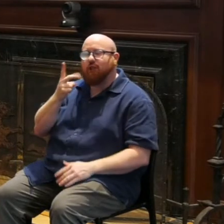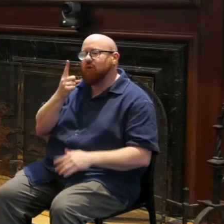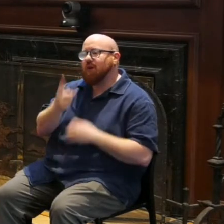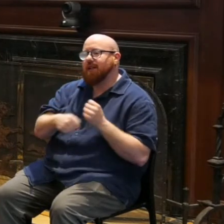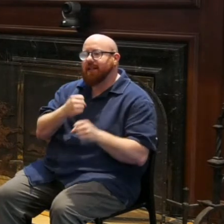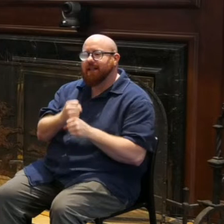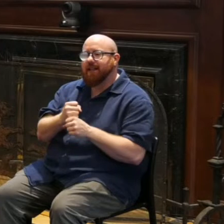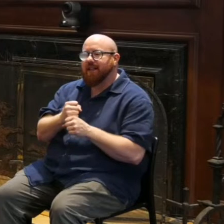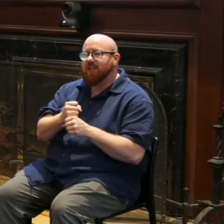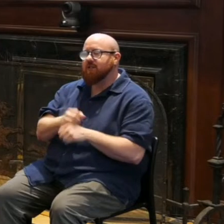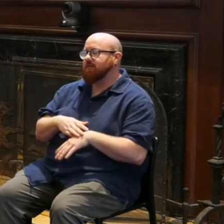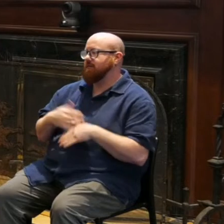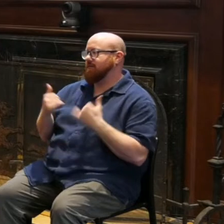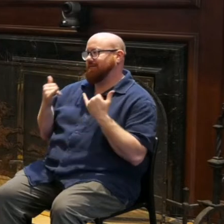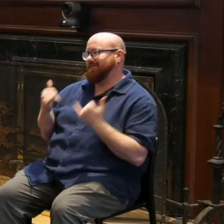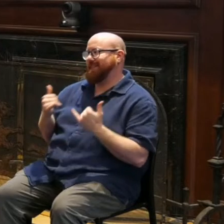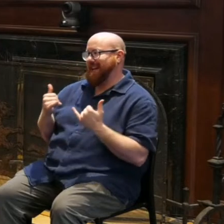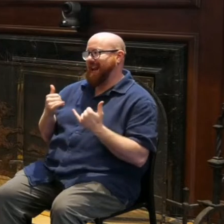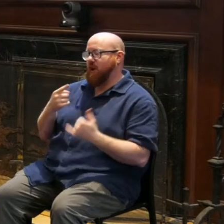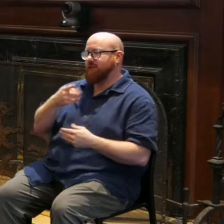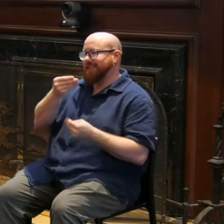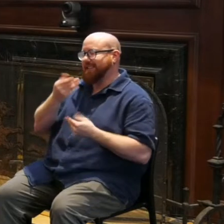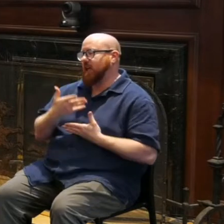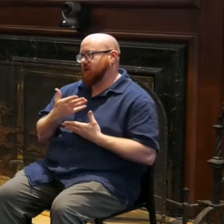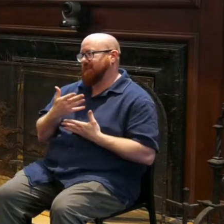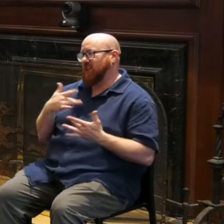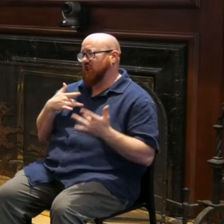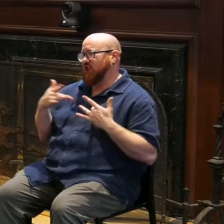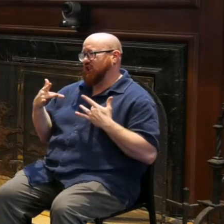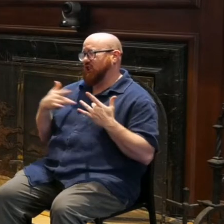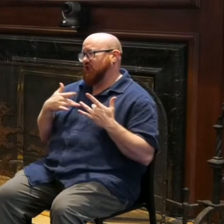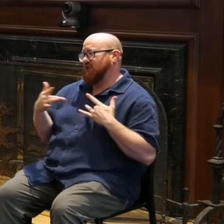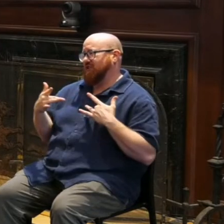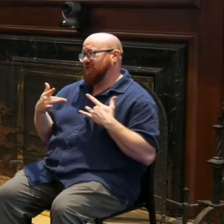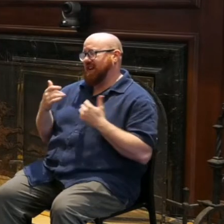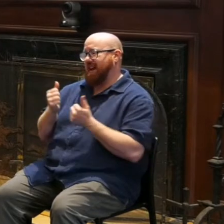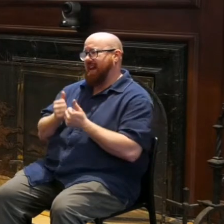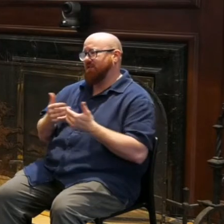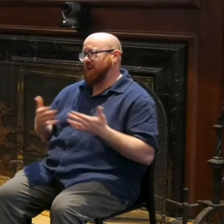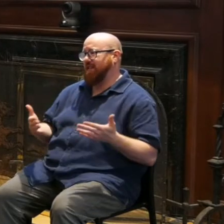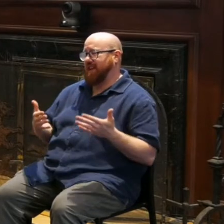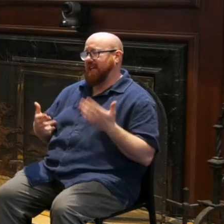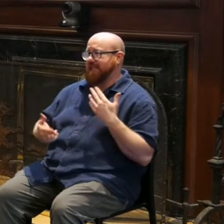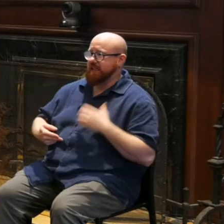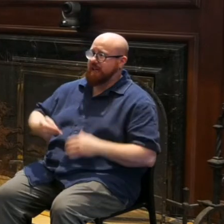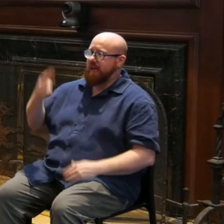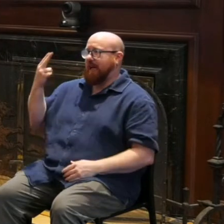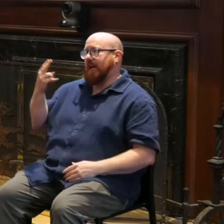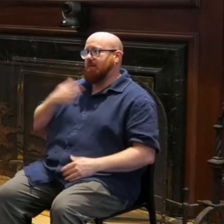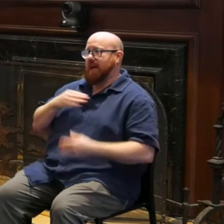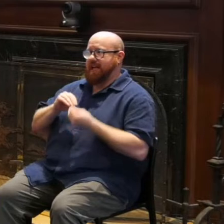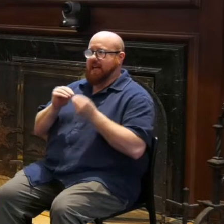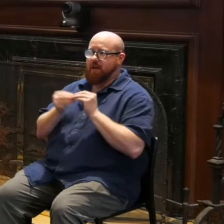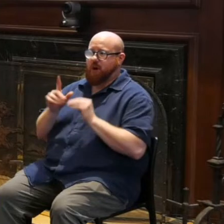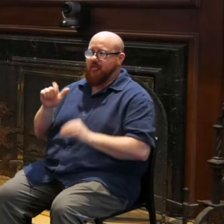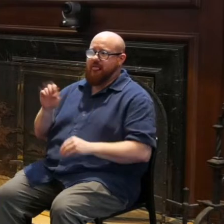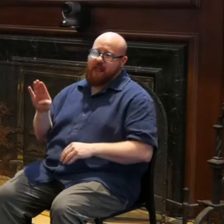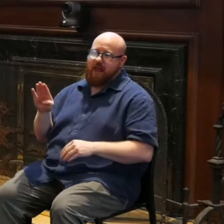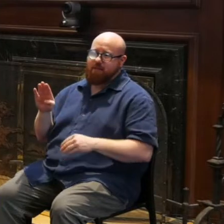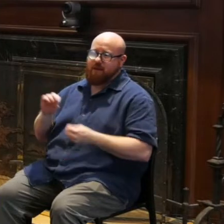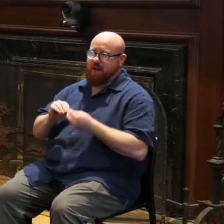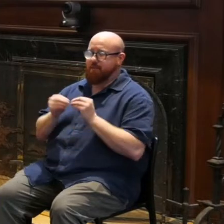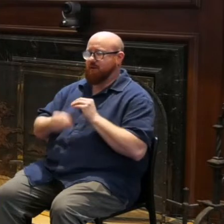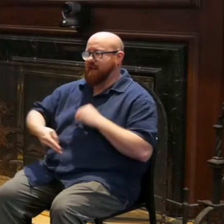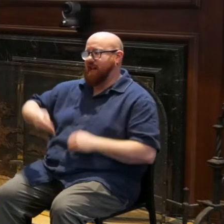me gravely, with concern, that everything is too high. My blood pressure,